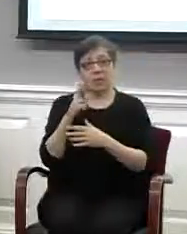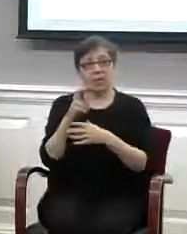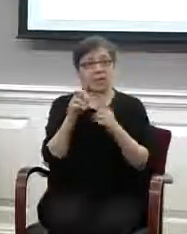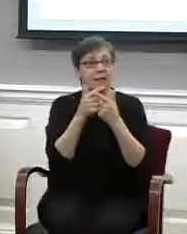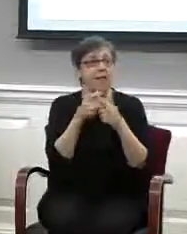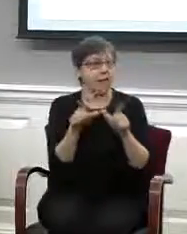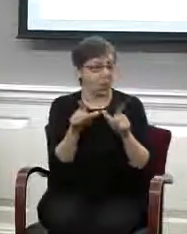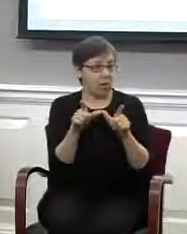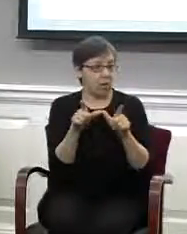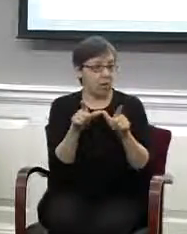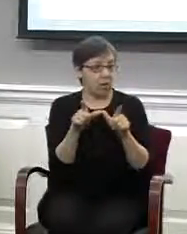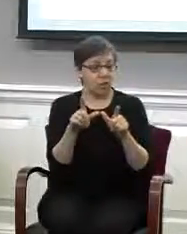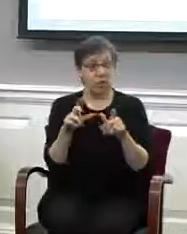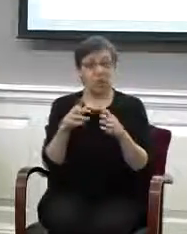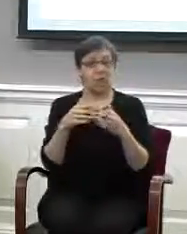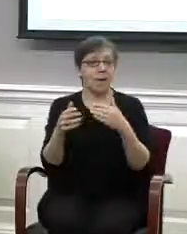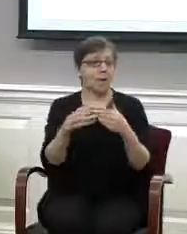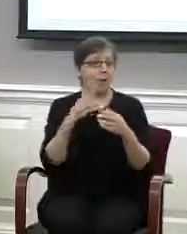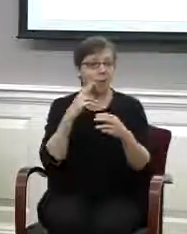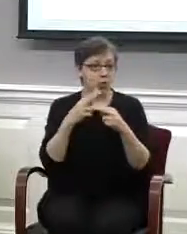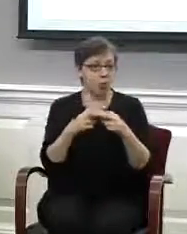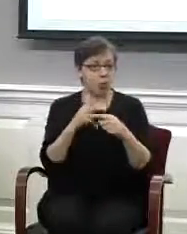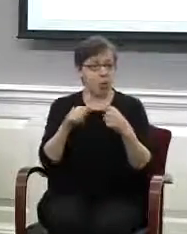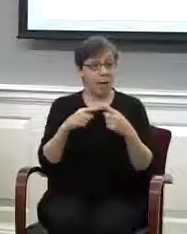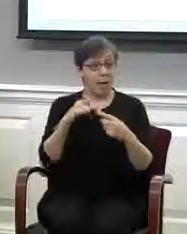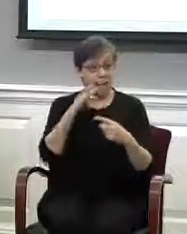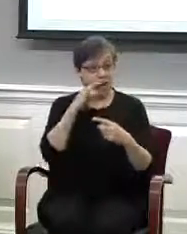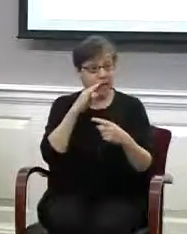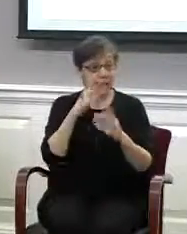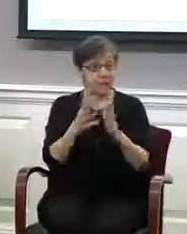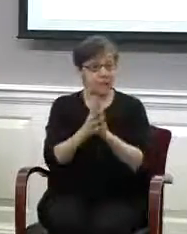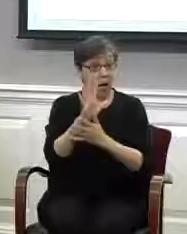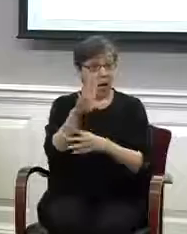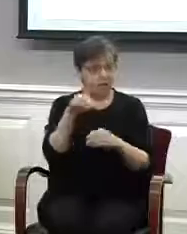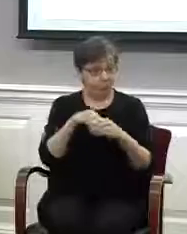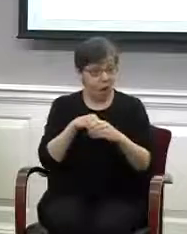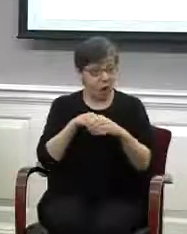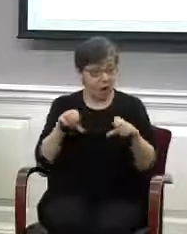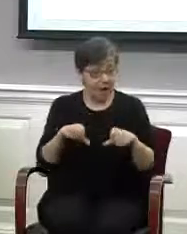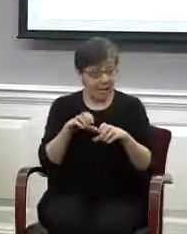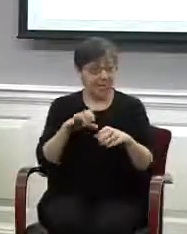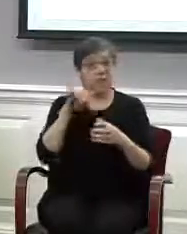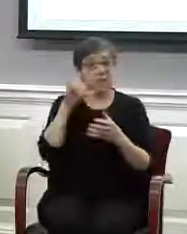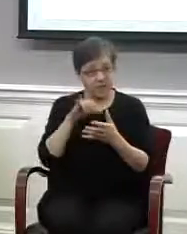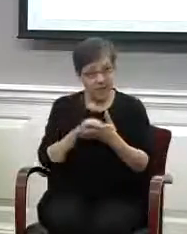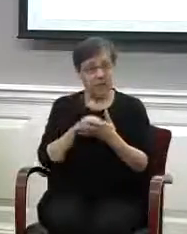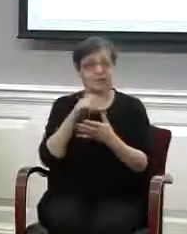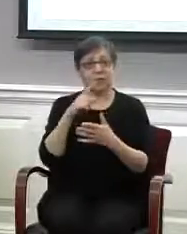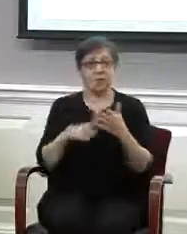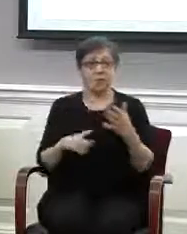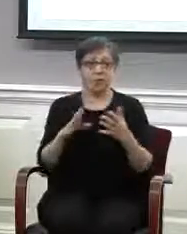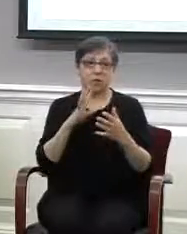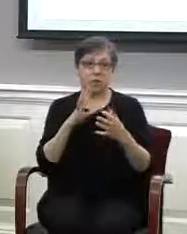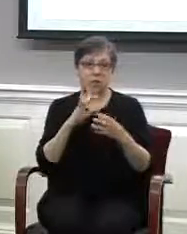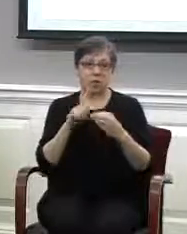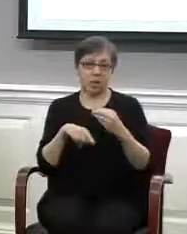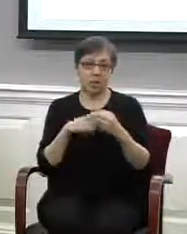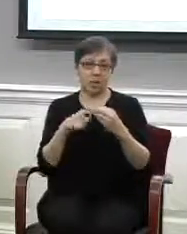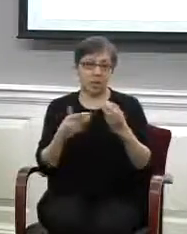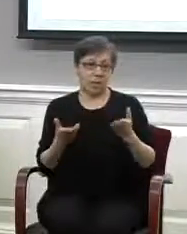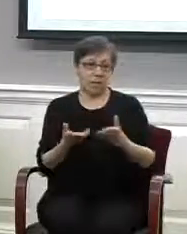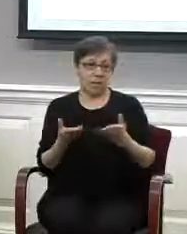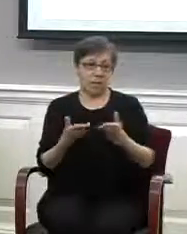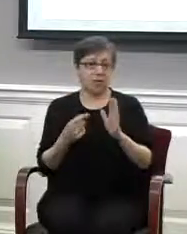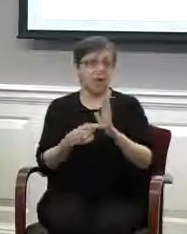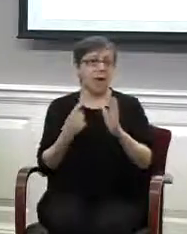using that term for the education, what actually happens when kids start getting active is what Felisa referred to right here, which is there's sometimes some forms